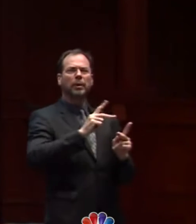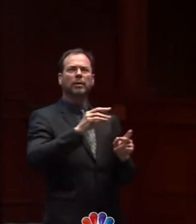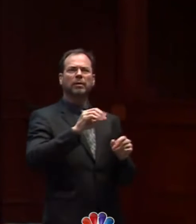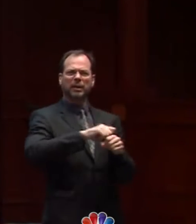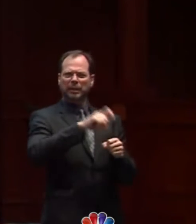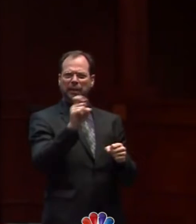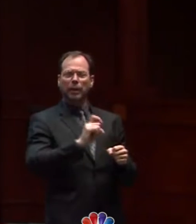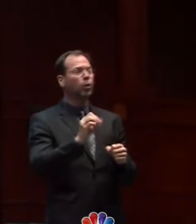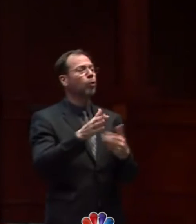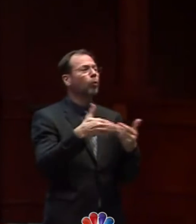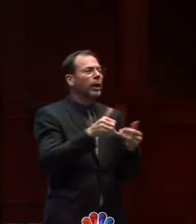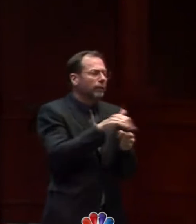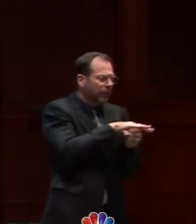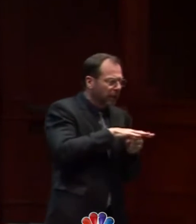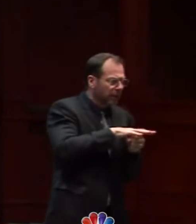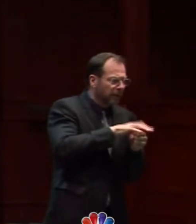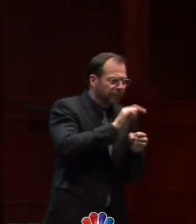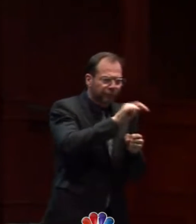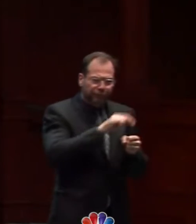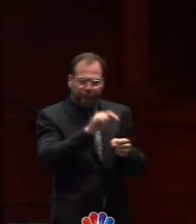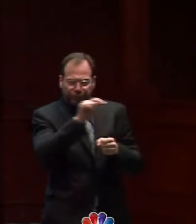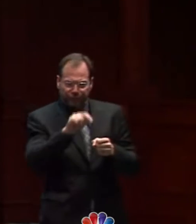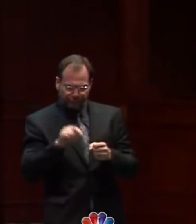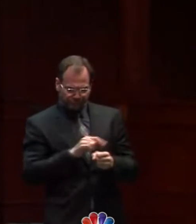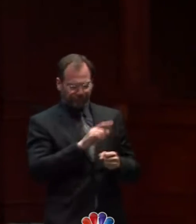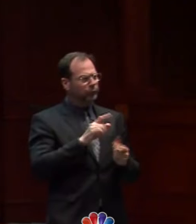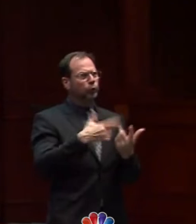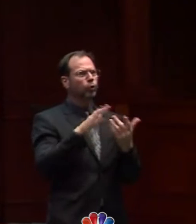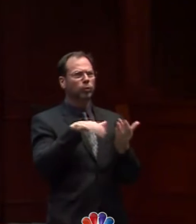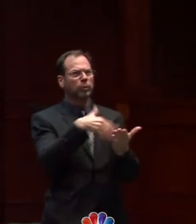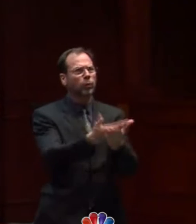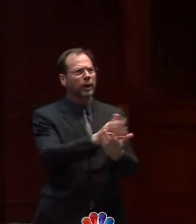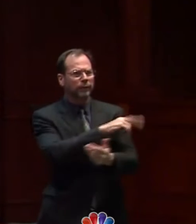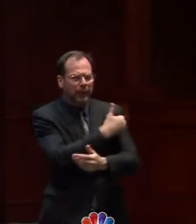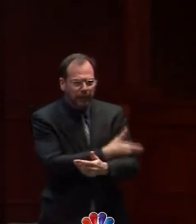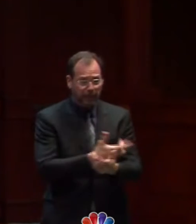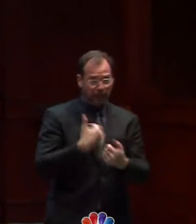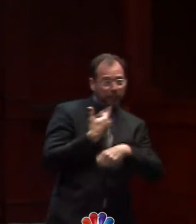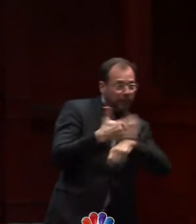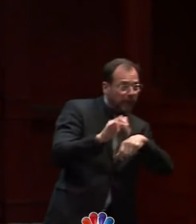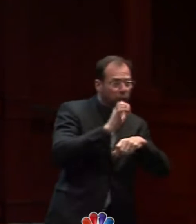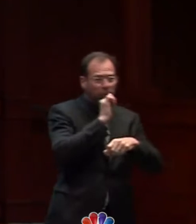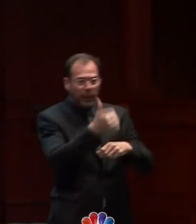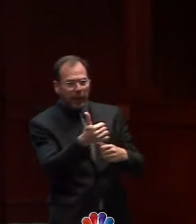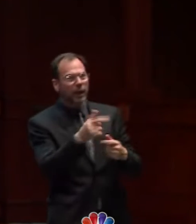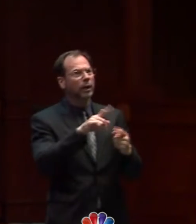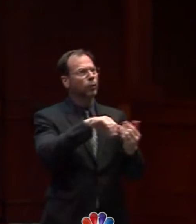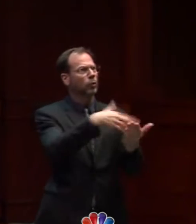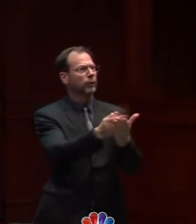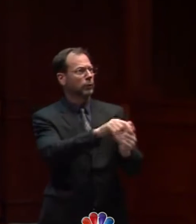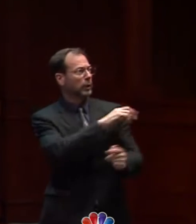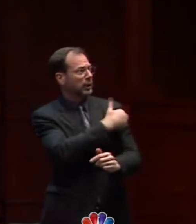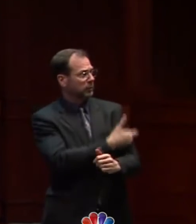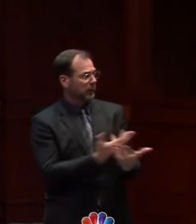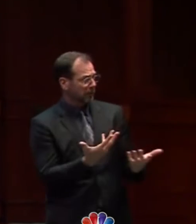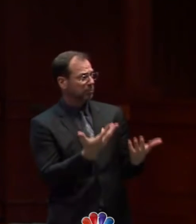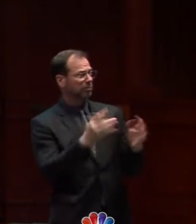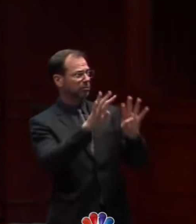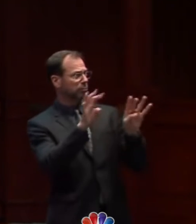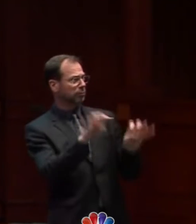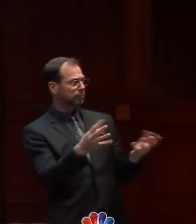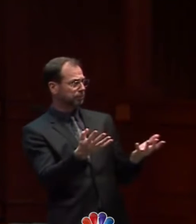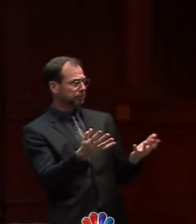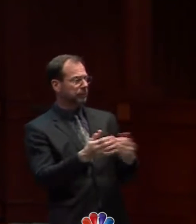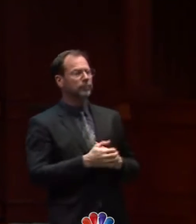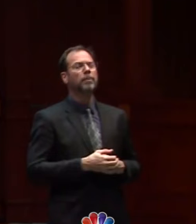in to access the health care they might need in the event they need to visit a hospital? We